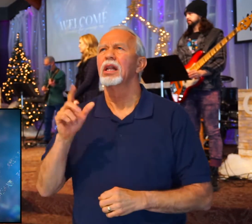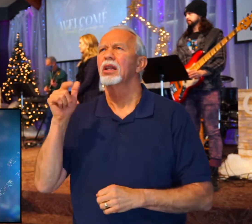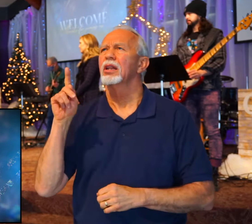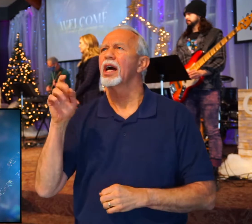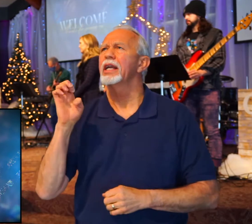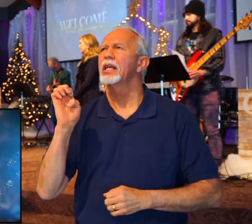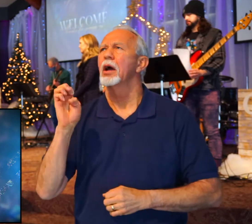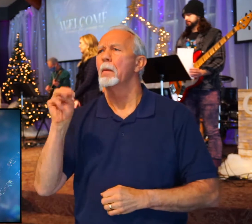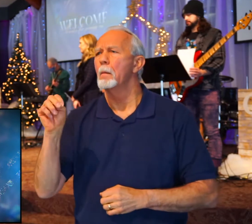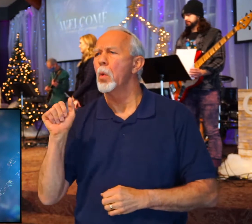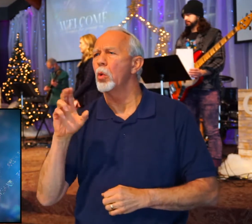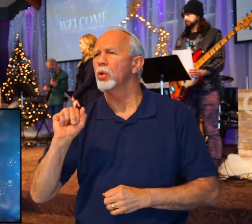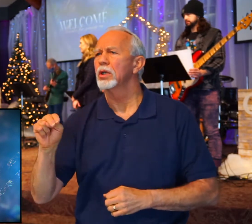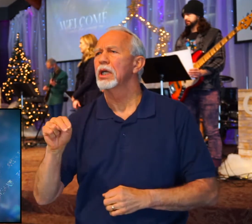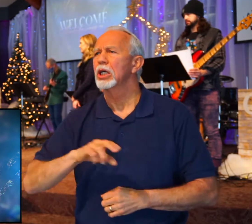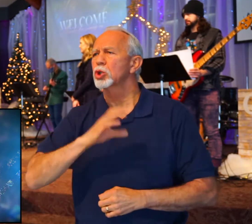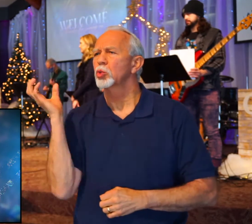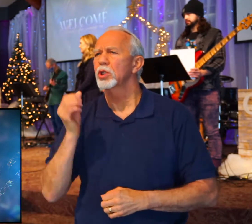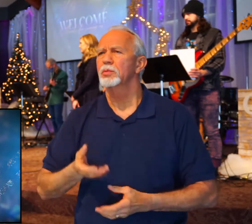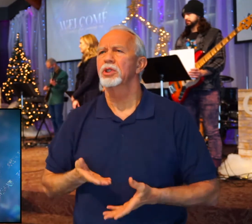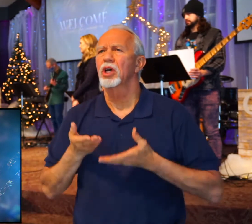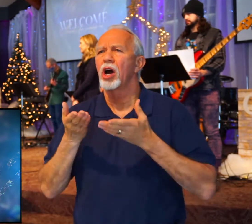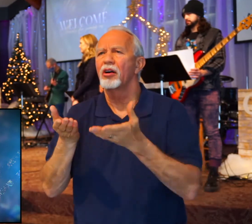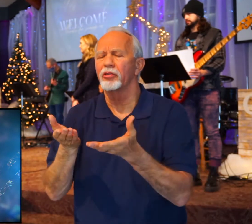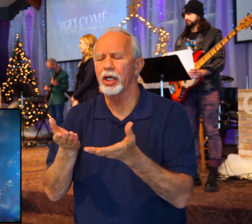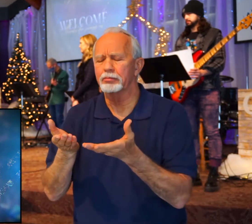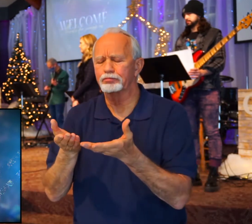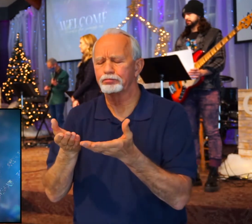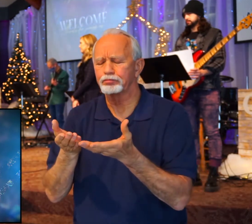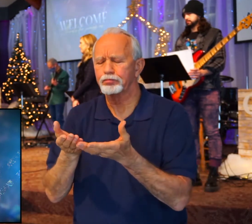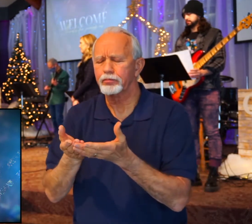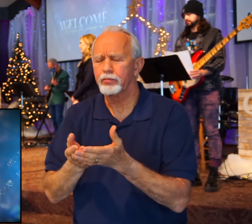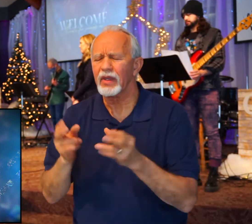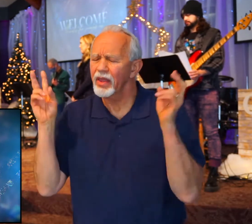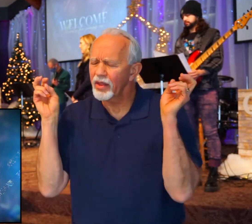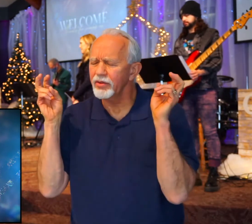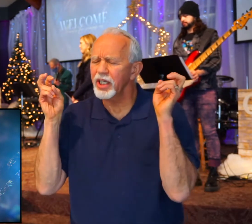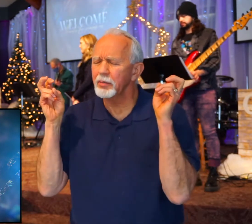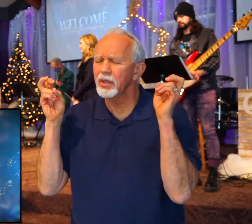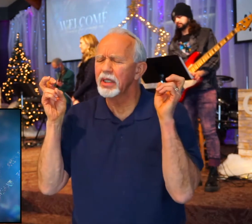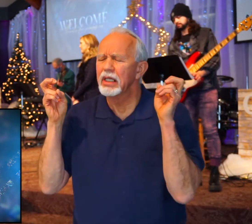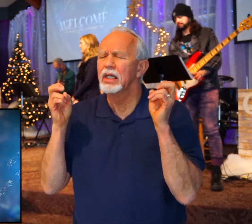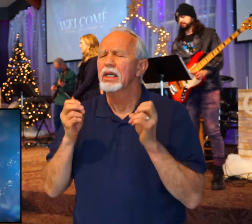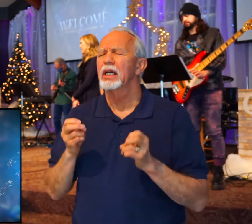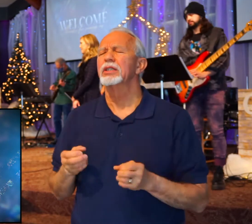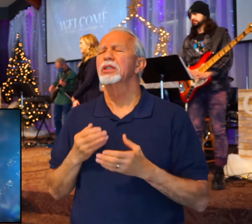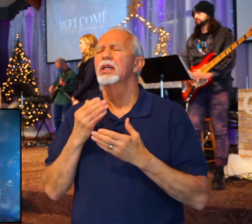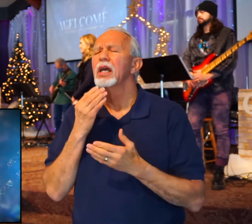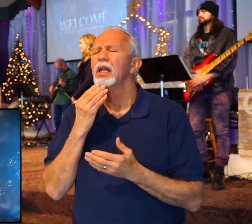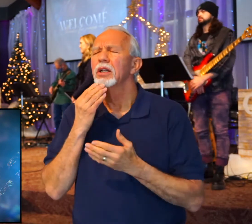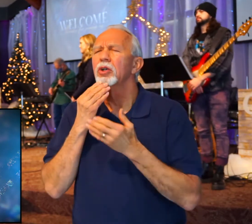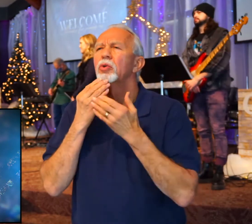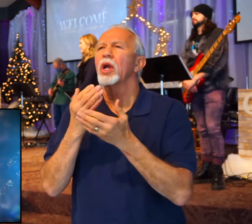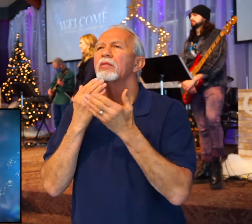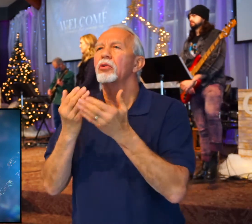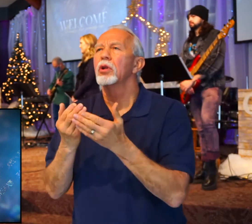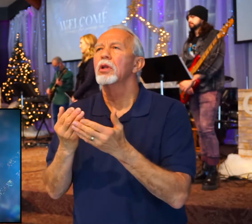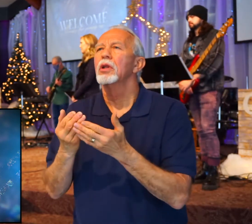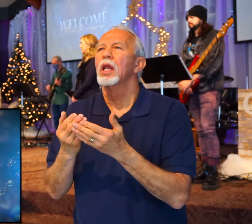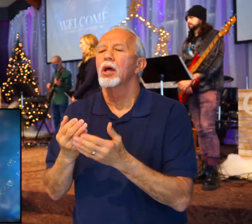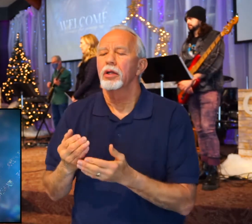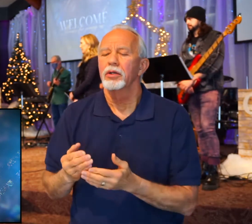offering, and the theme verse is Revelation 7, 9. And the theme is a great multitude plus you. A